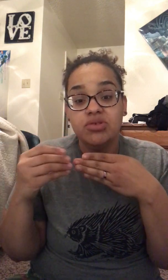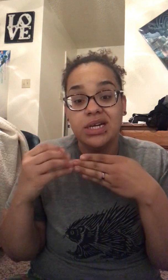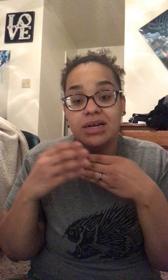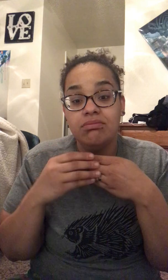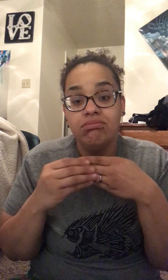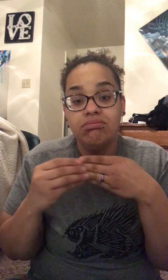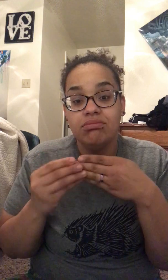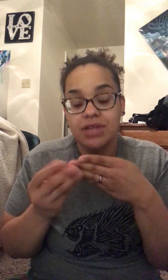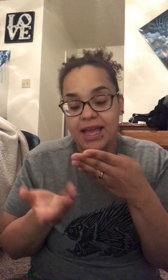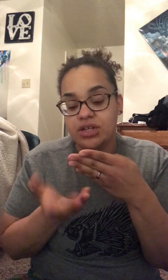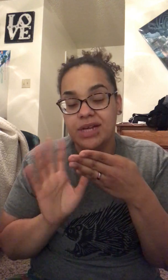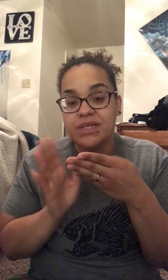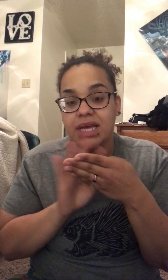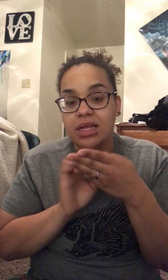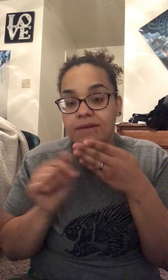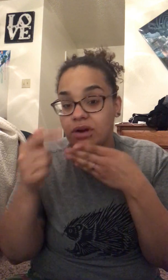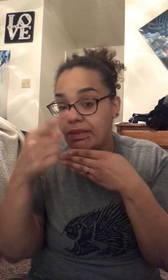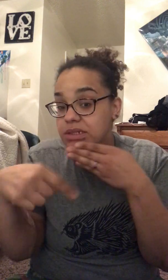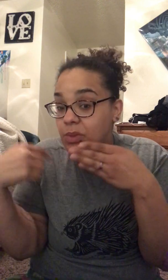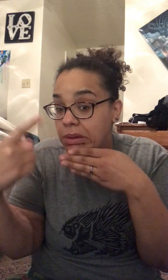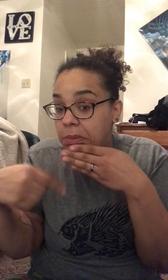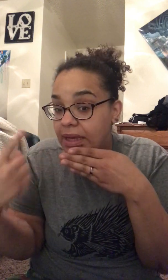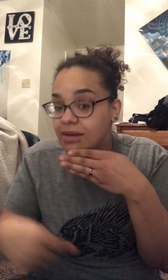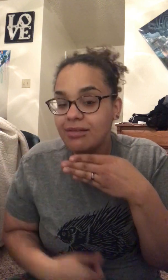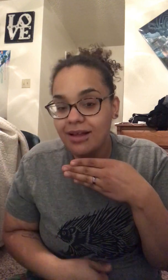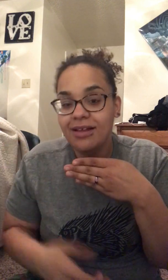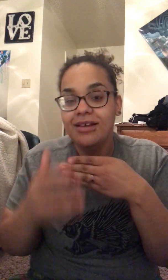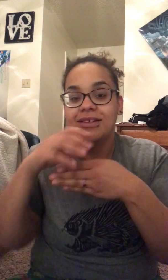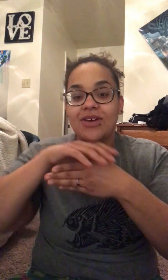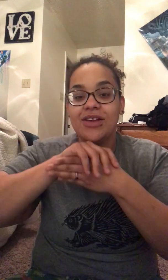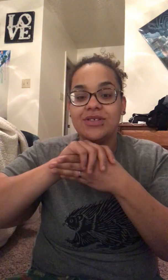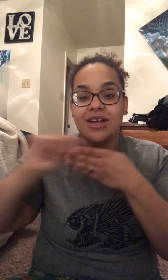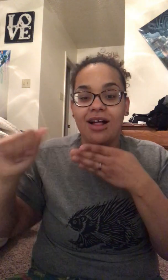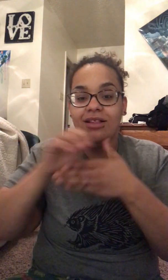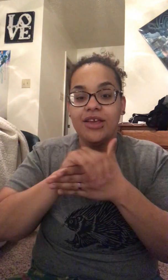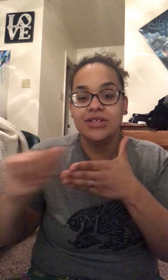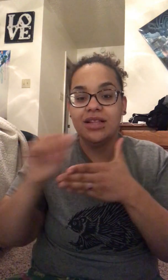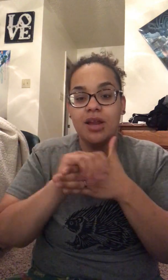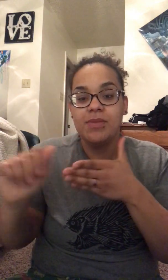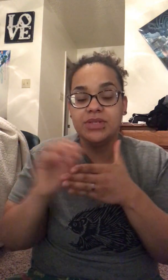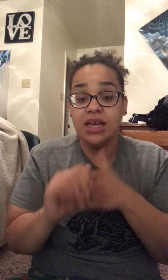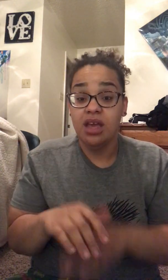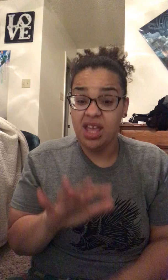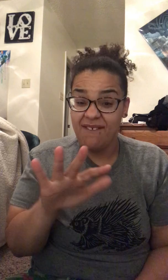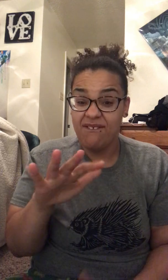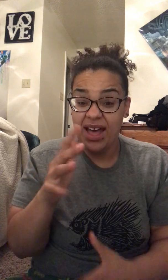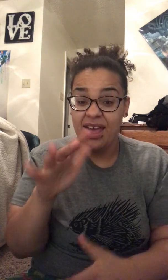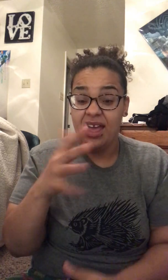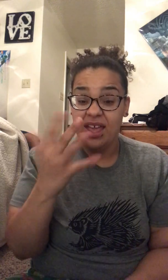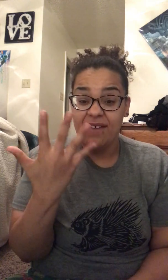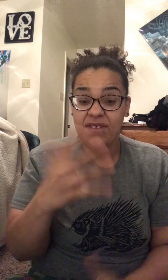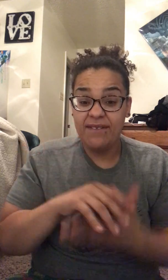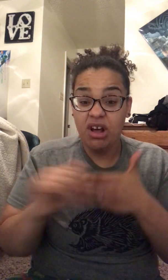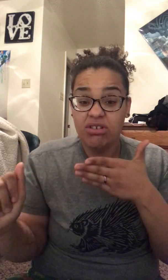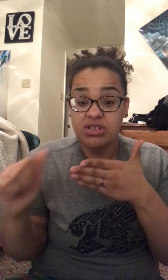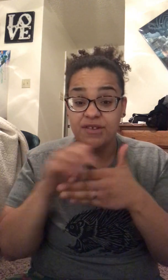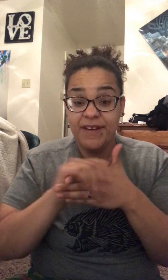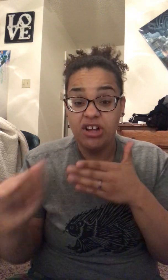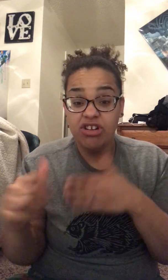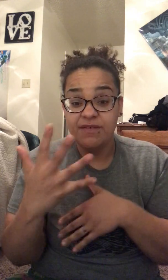blowjob. The hand shape is slightly different on this one, but so I use a lot. You'll see a lot of people say, "You have $5, $5,